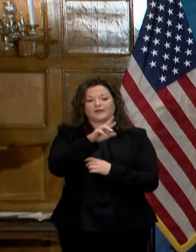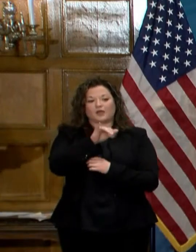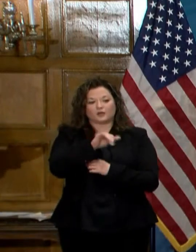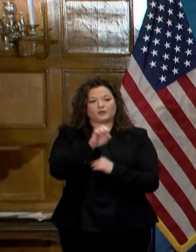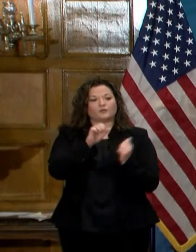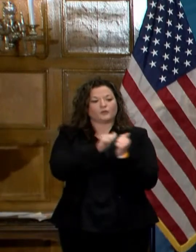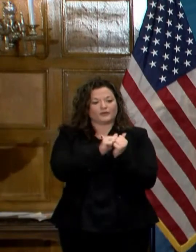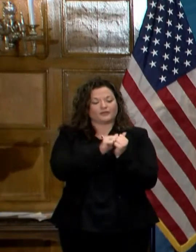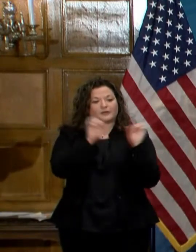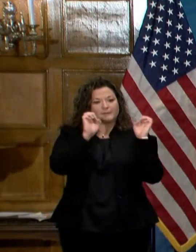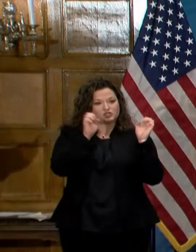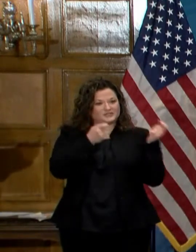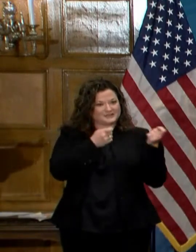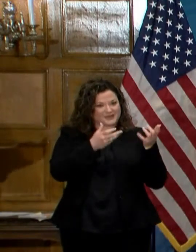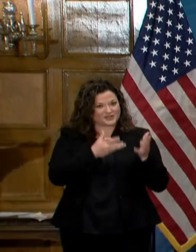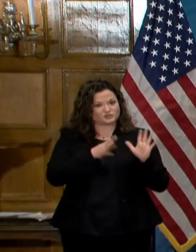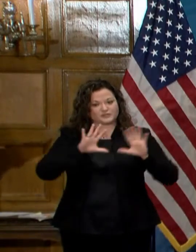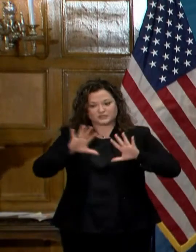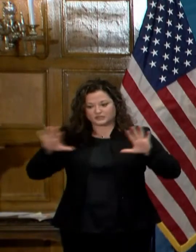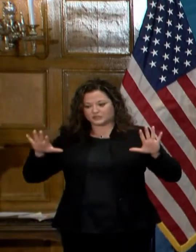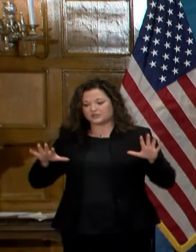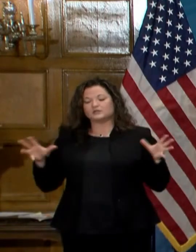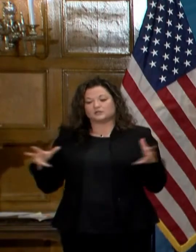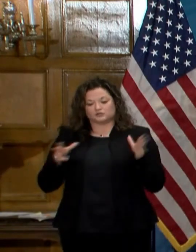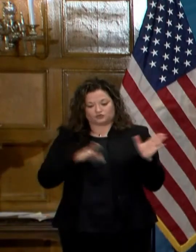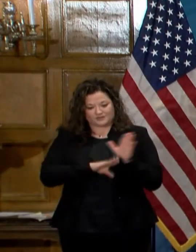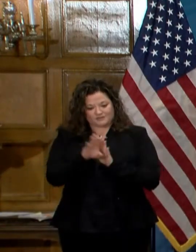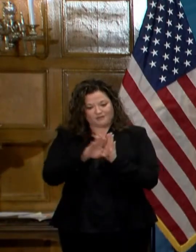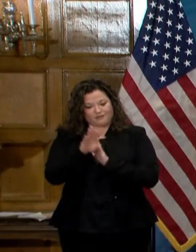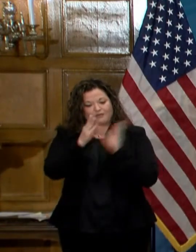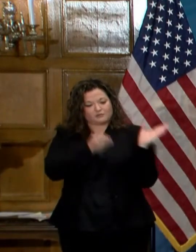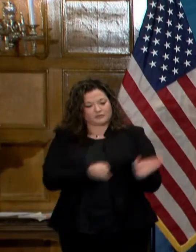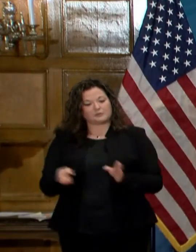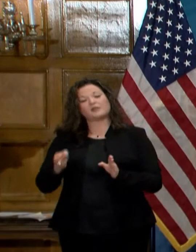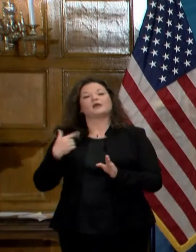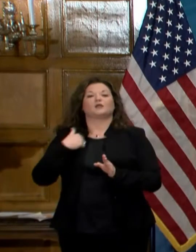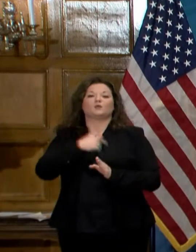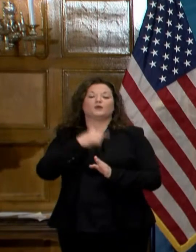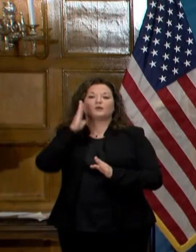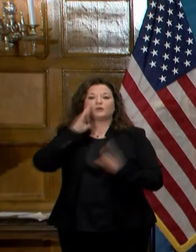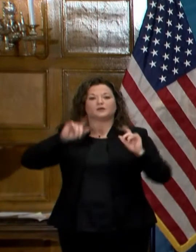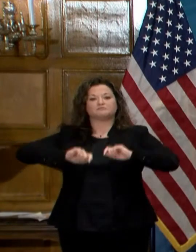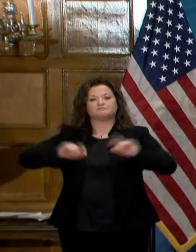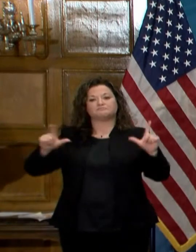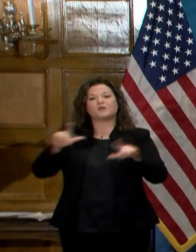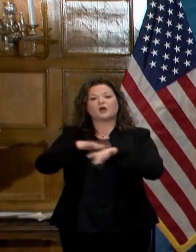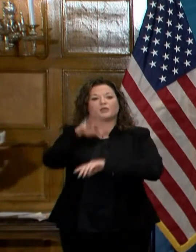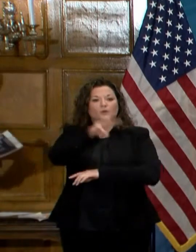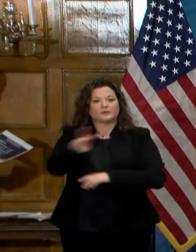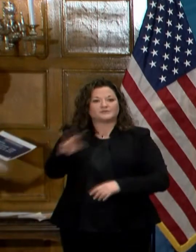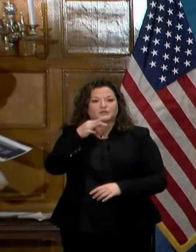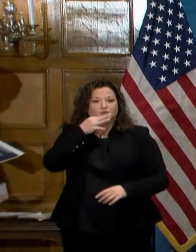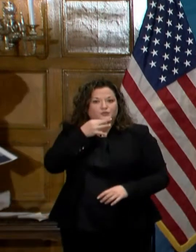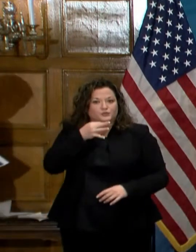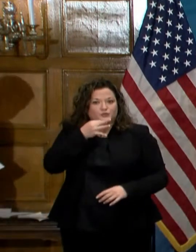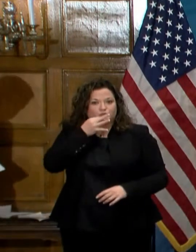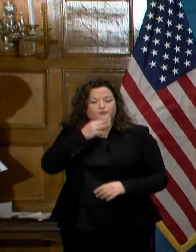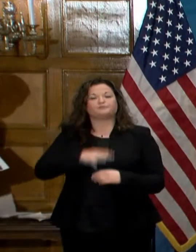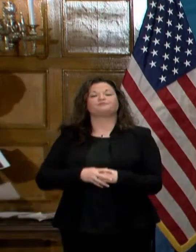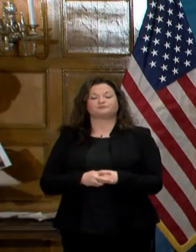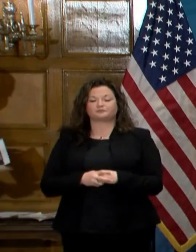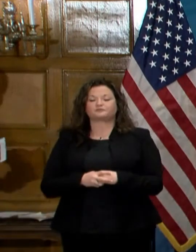Emergency Management, to put together the plan that we'll soon be posting out on the website. As we were looking